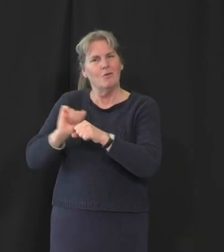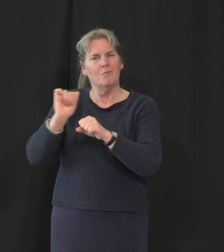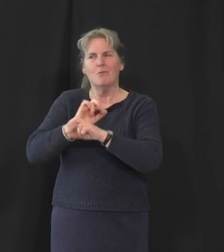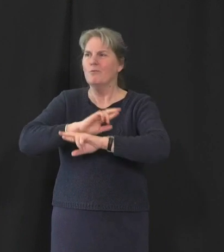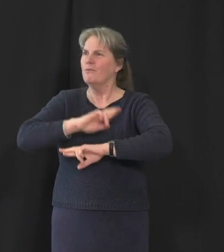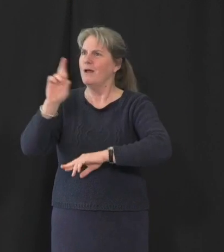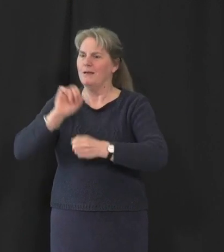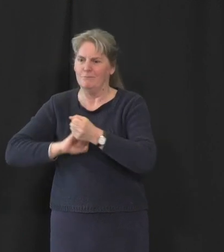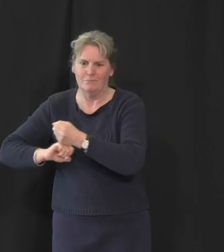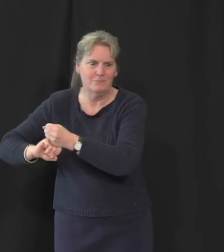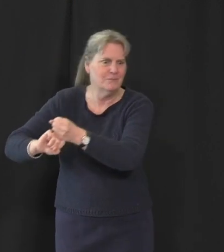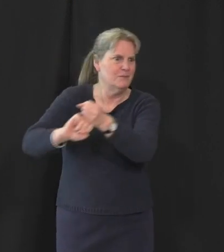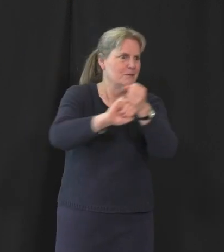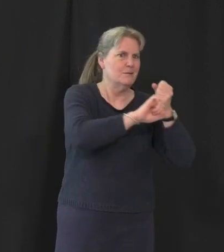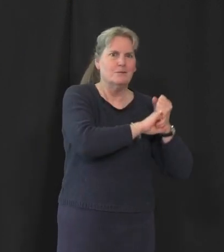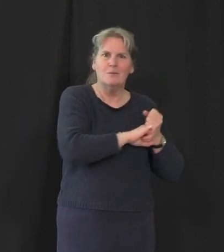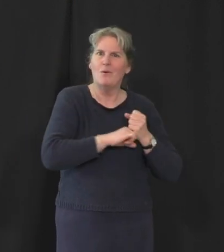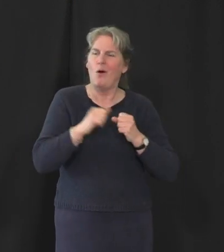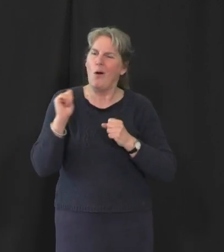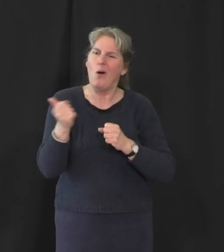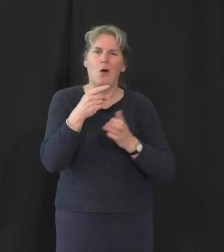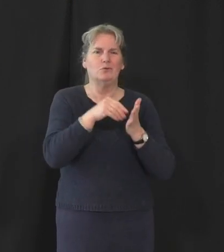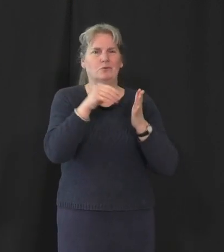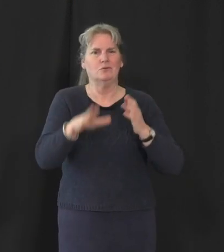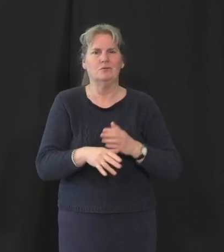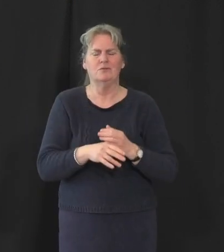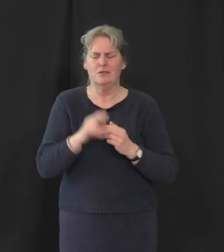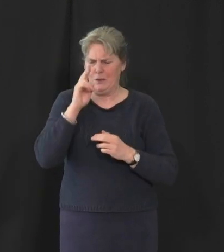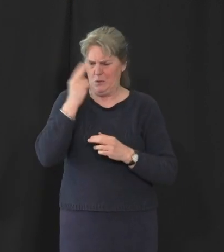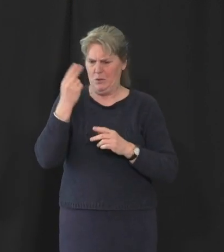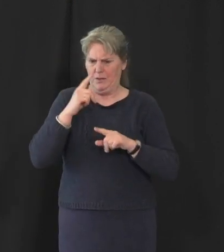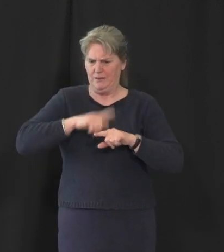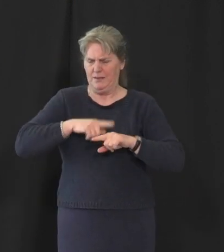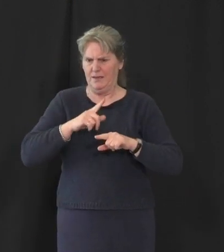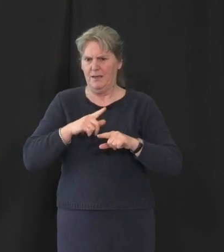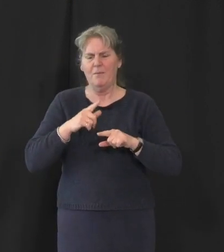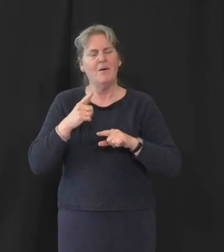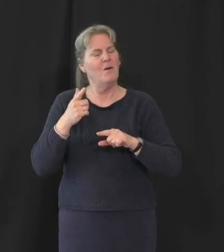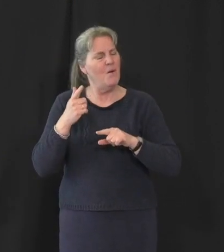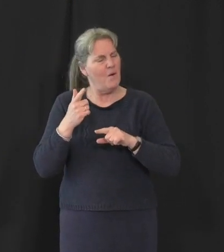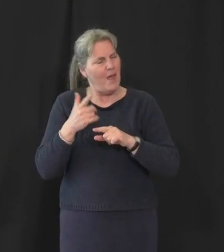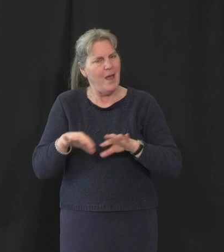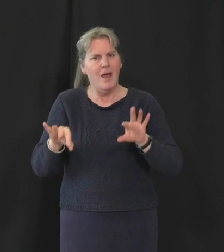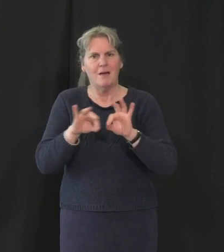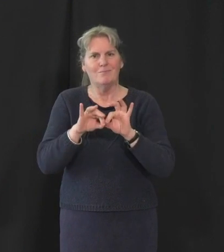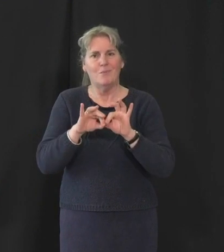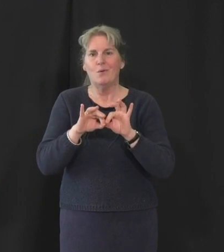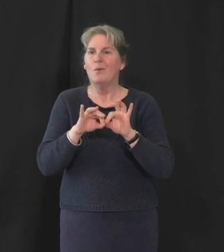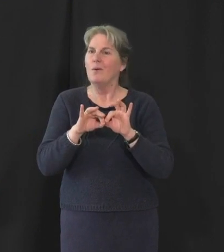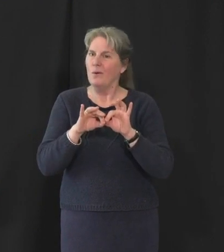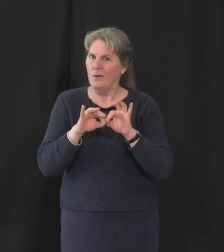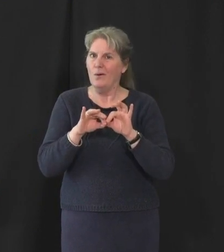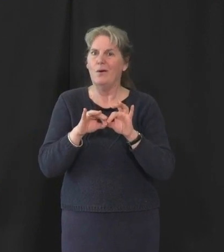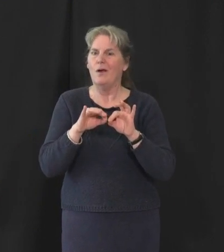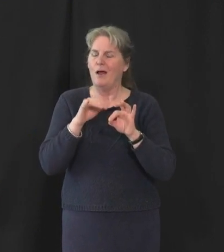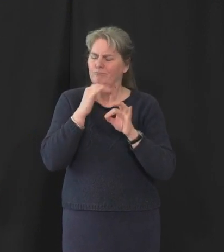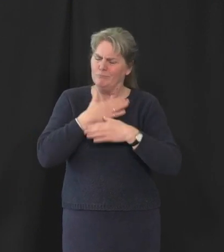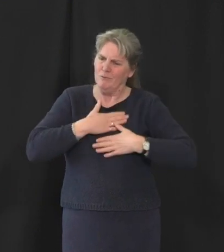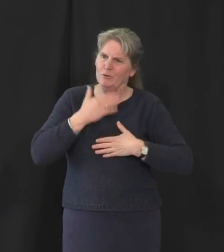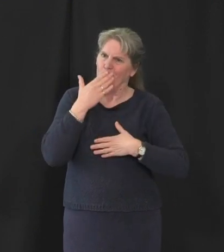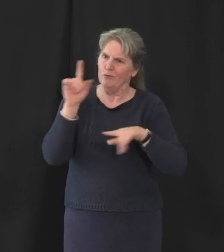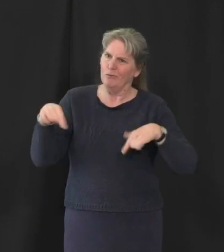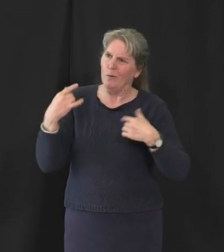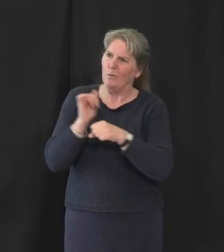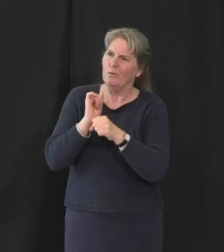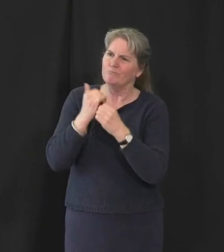and every student. Your dedication during these extraordinary times is extremely important and extremely very much appreciated.